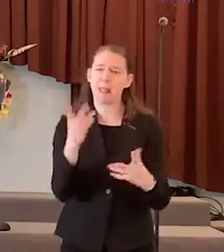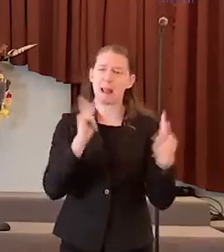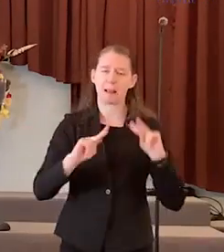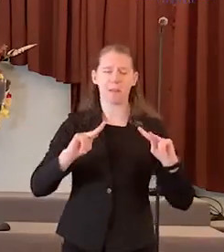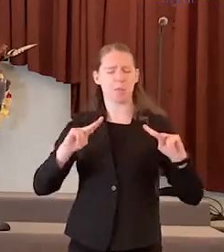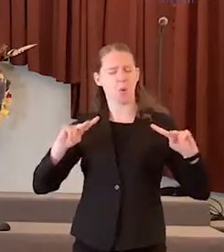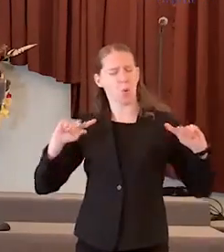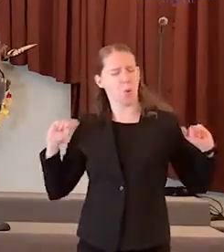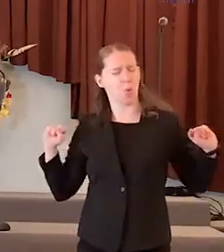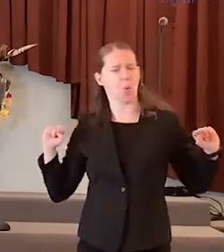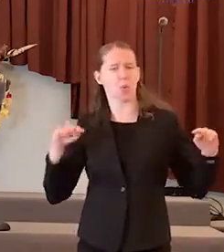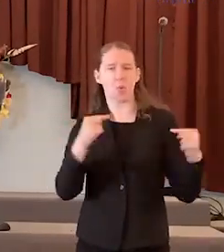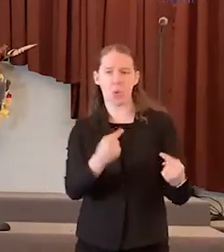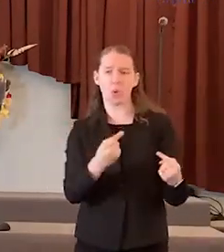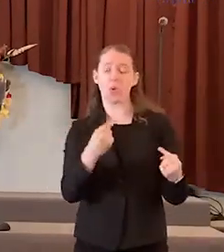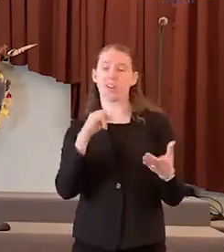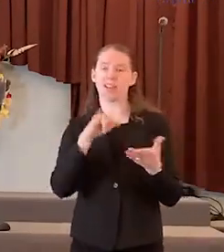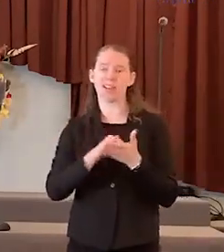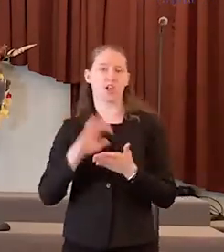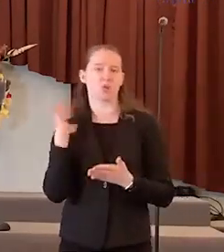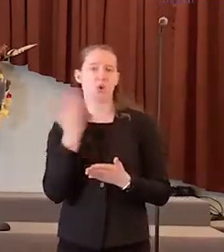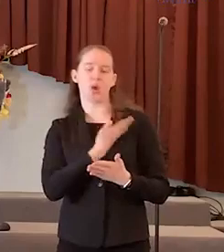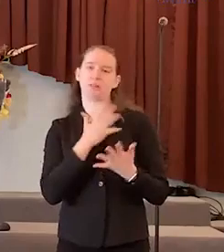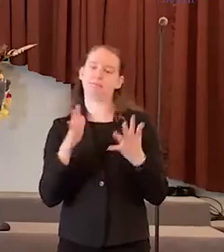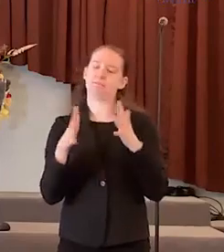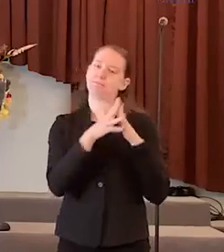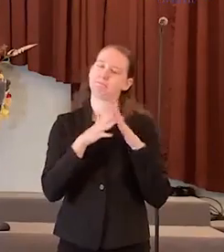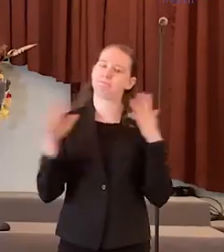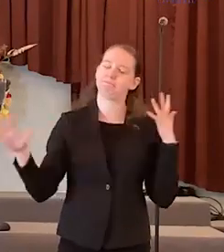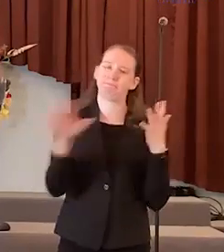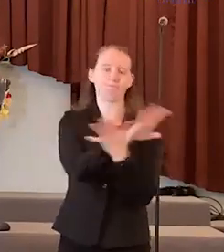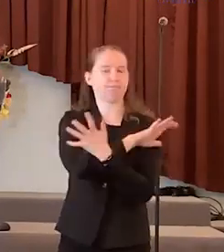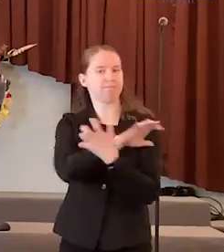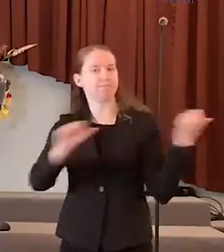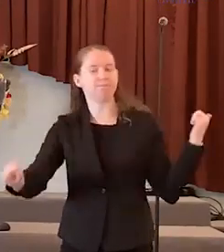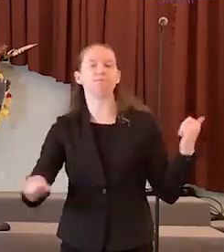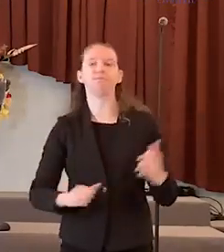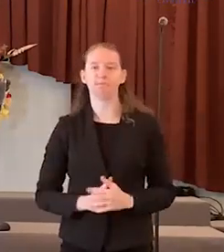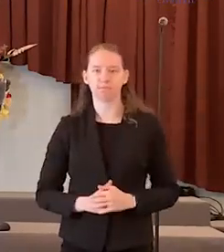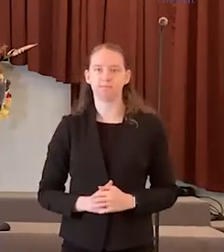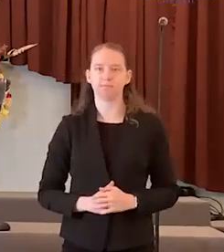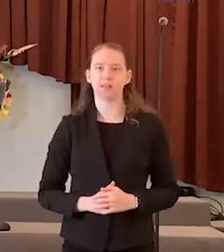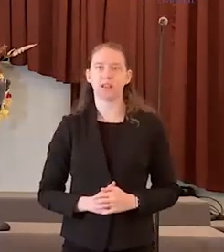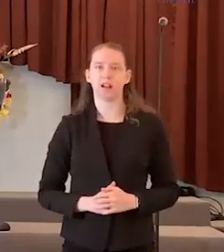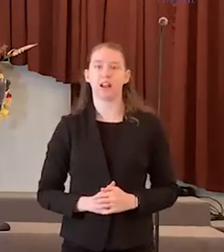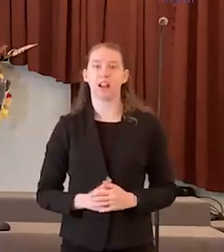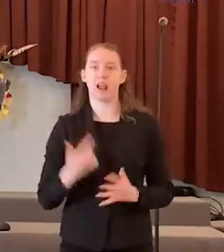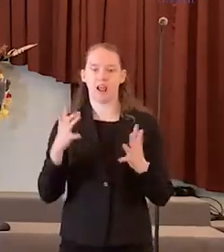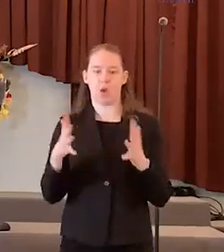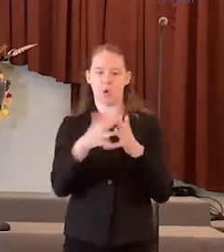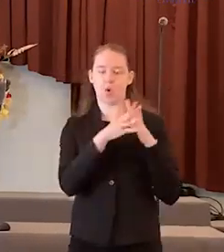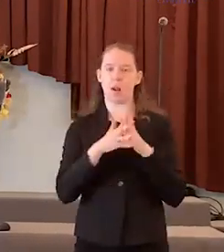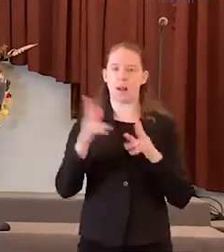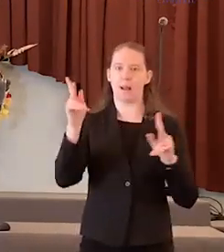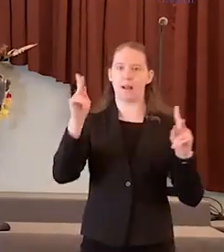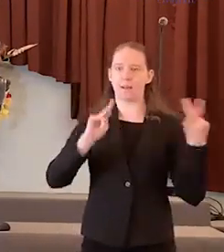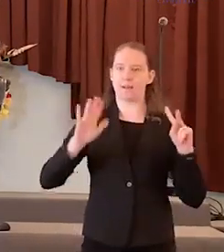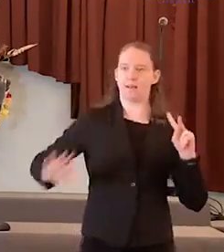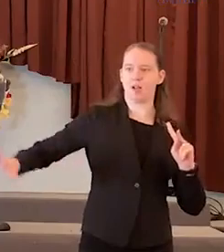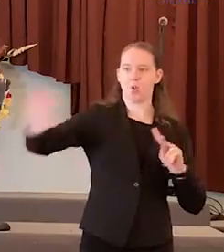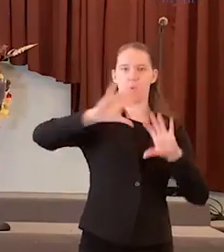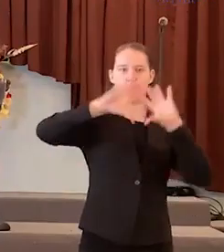wounded. A democracy in ruins. We're on a national stage in a global embarrassment.